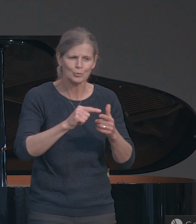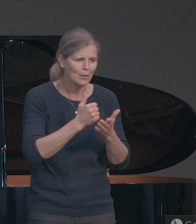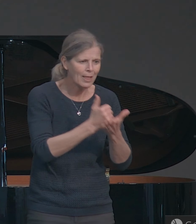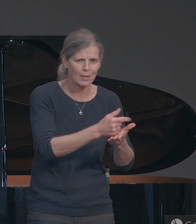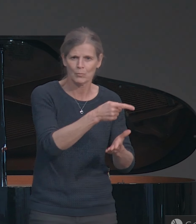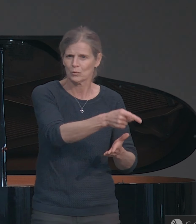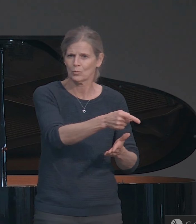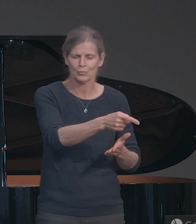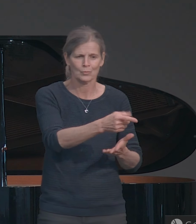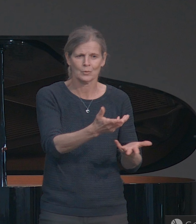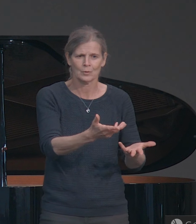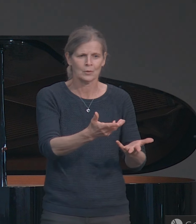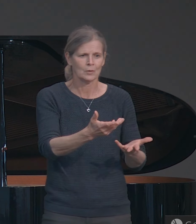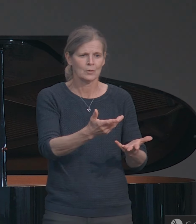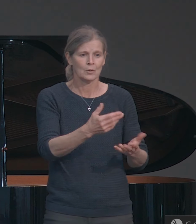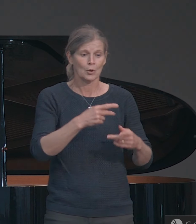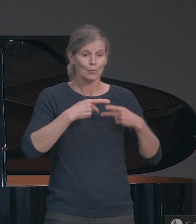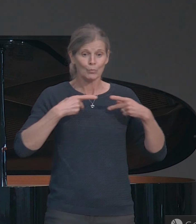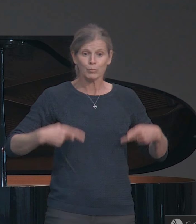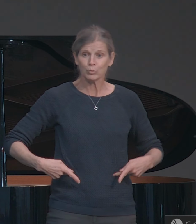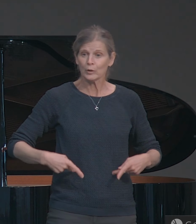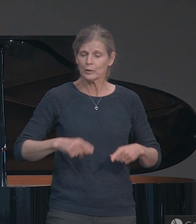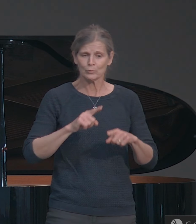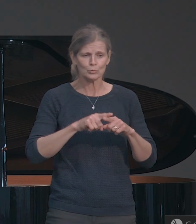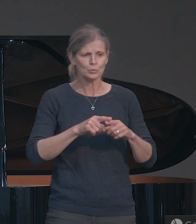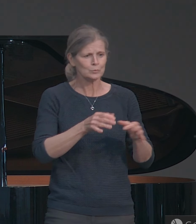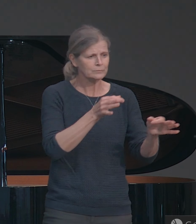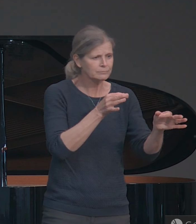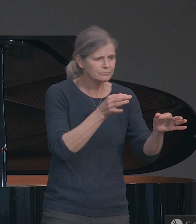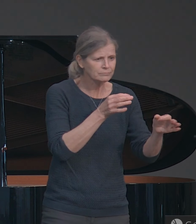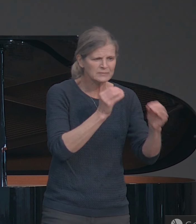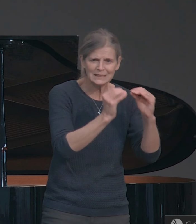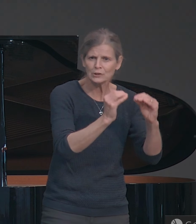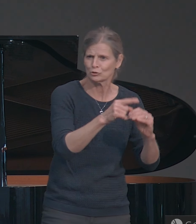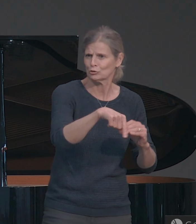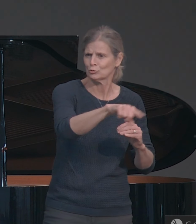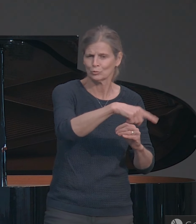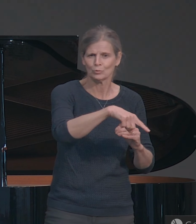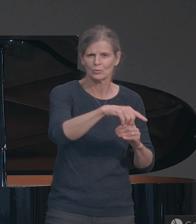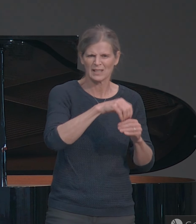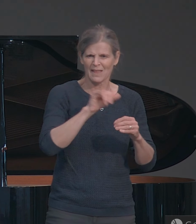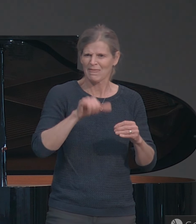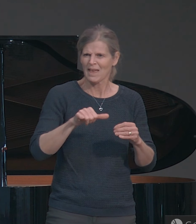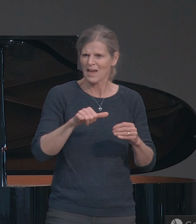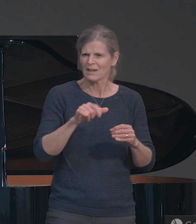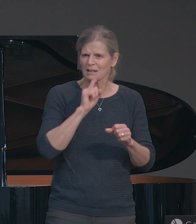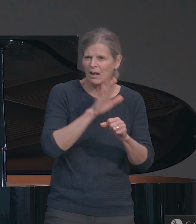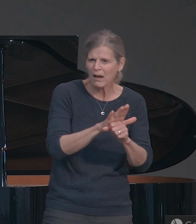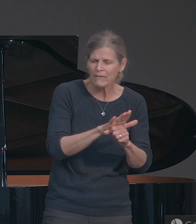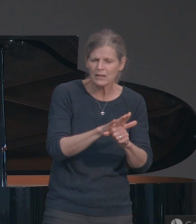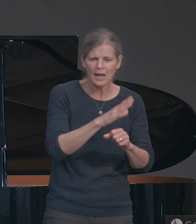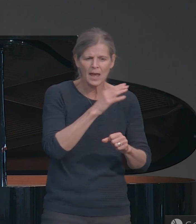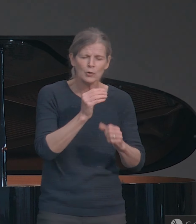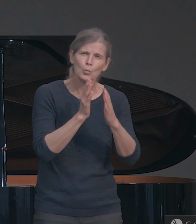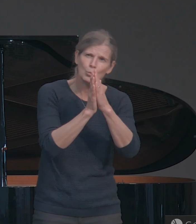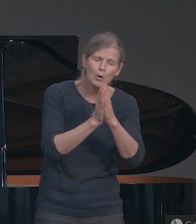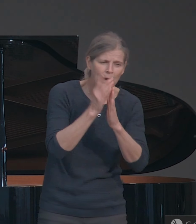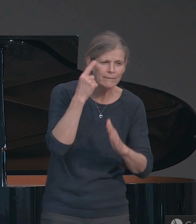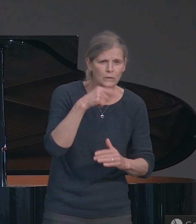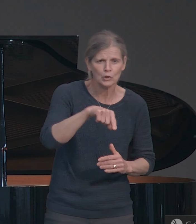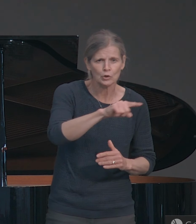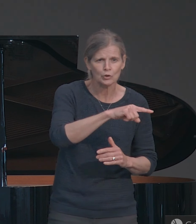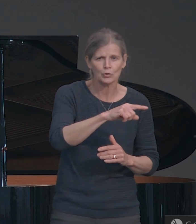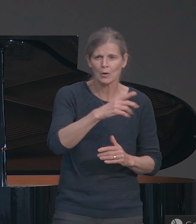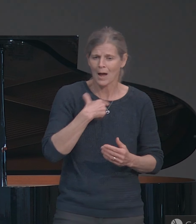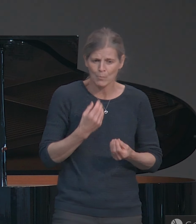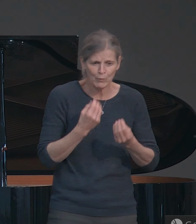I provided a priesthood to instruct you in the covenant and to intercede for you. And I